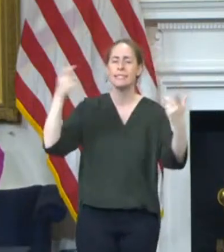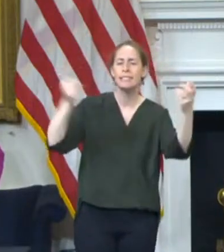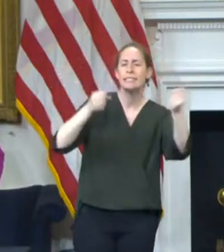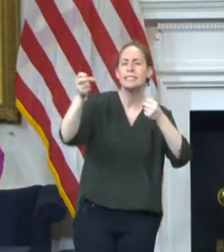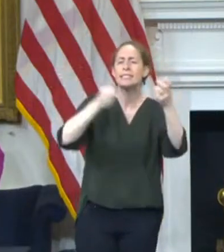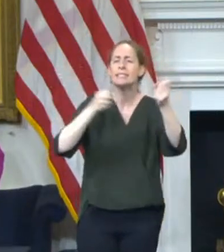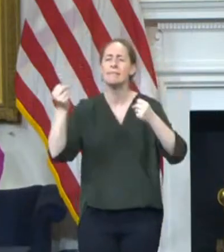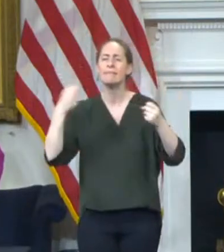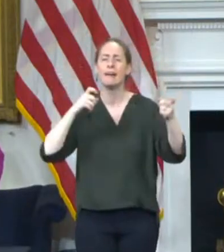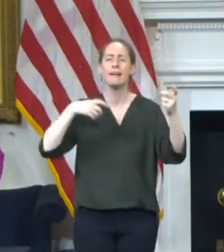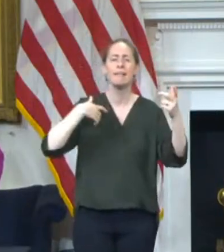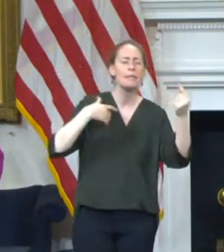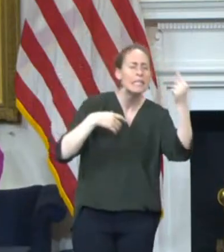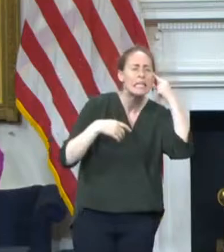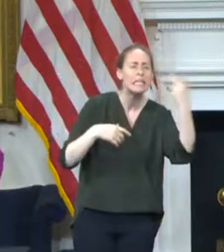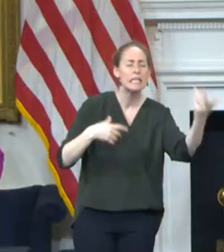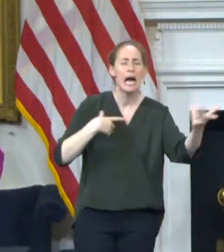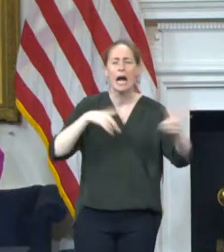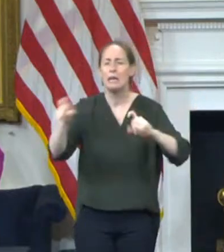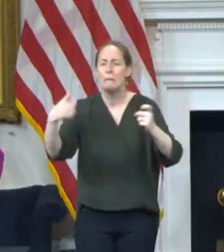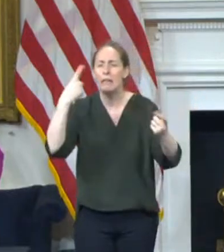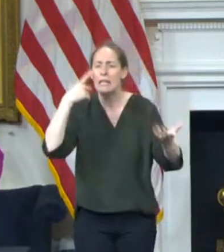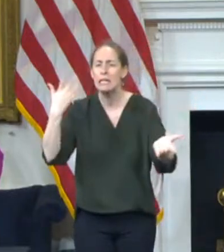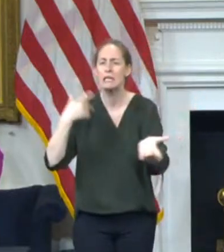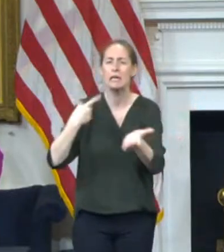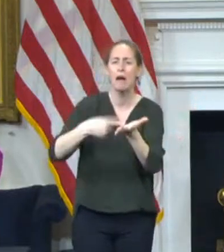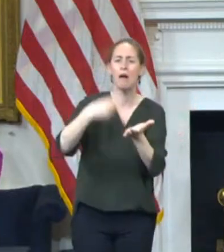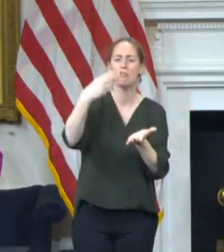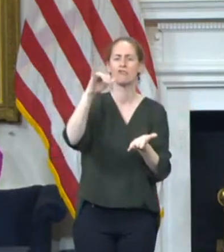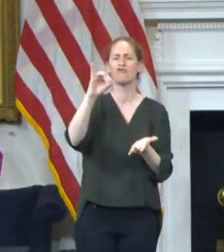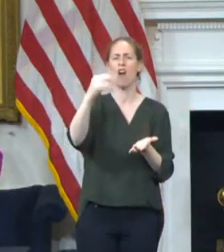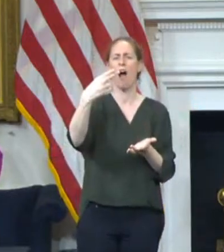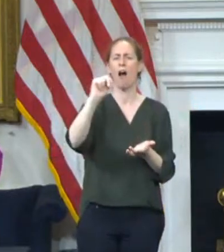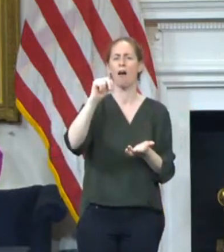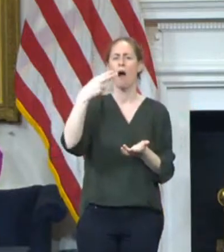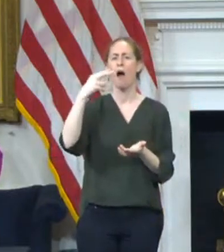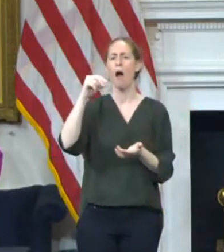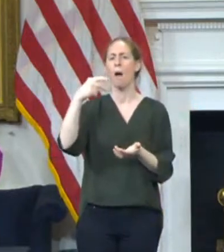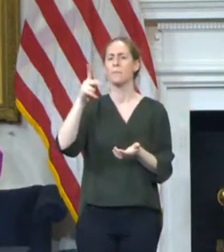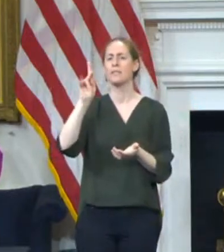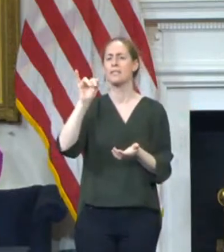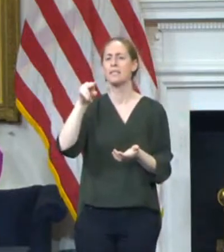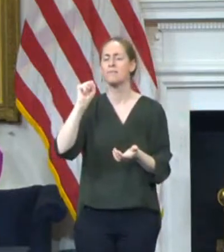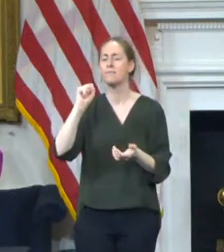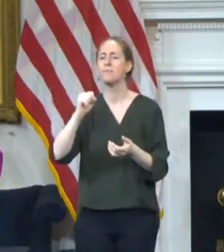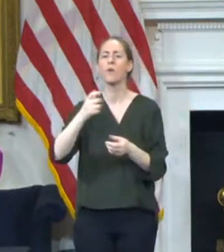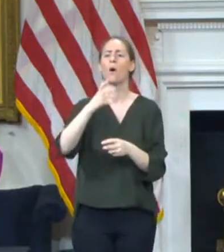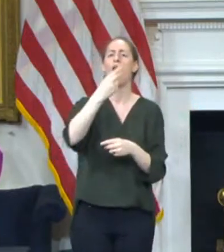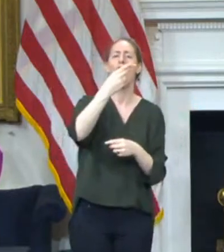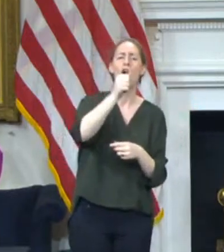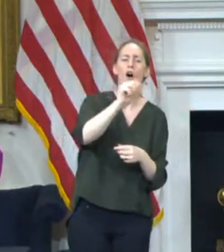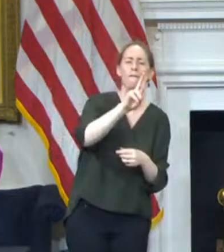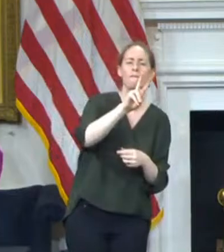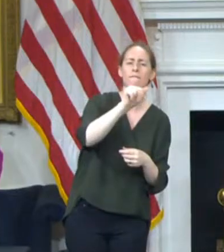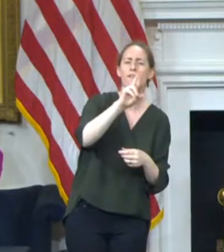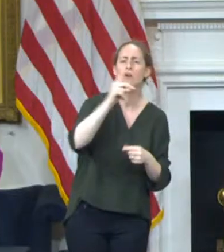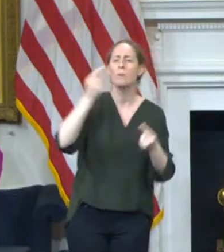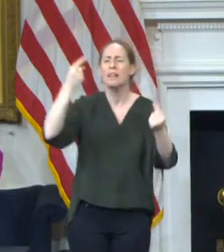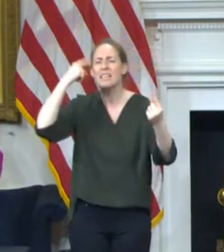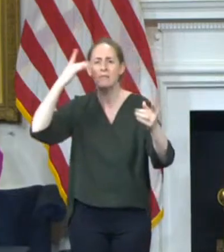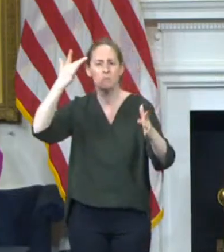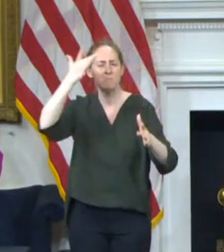modeling at the Department of Health. We work very closely with Johns Hopkins. We're looking at the Harvard modeling, and we get input